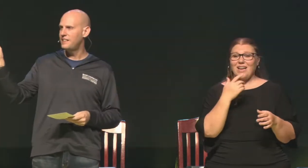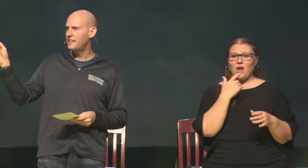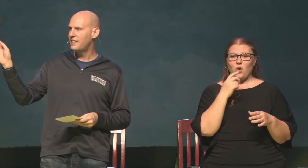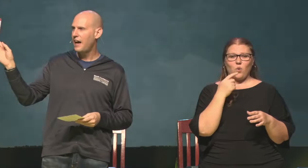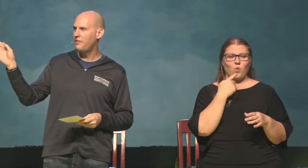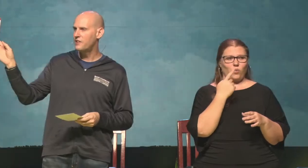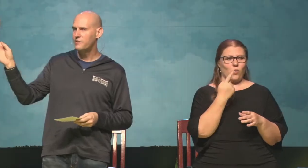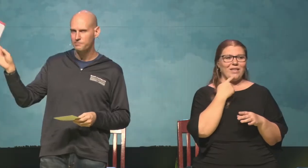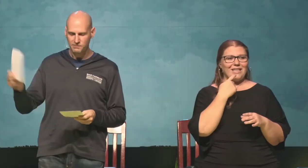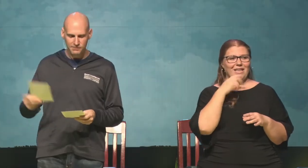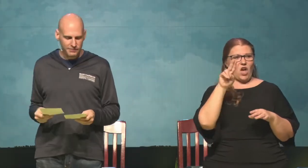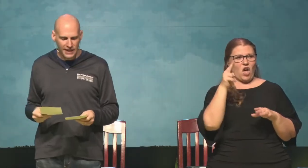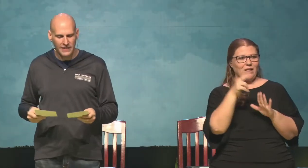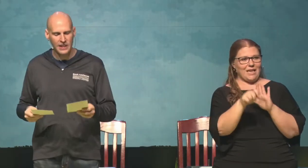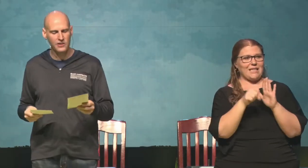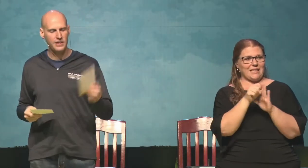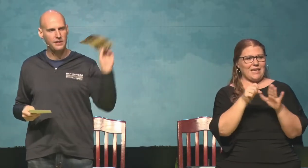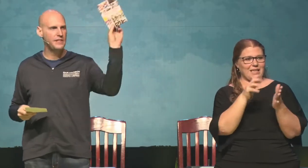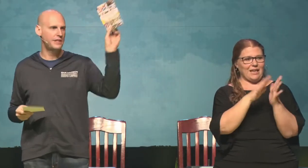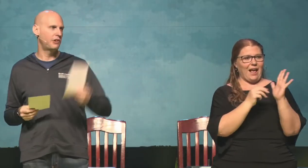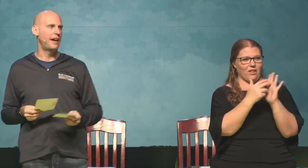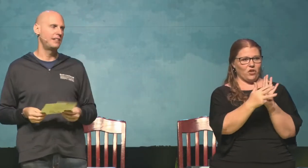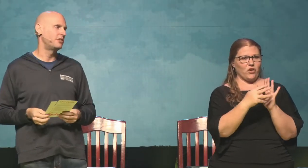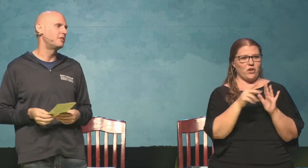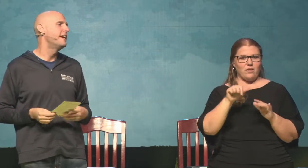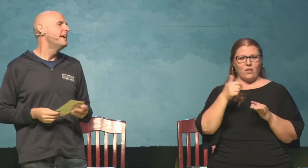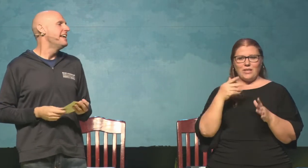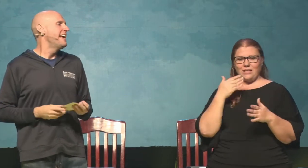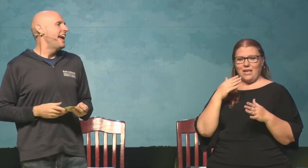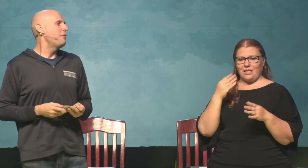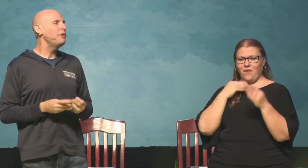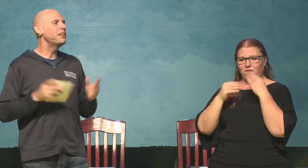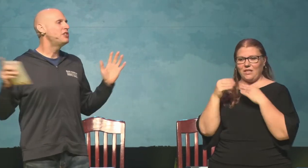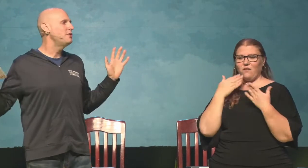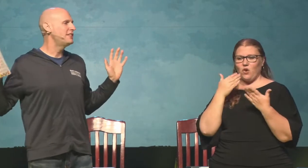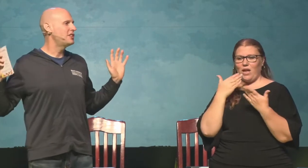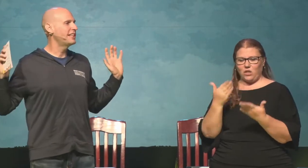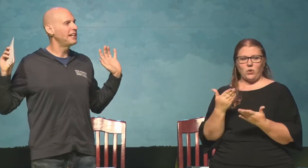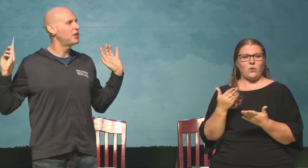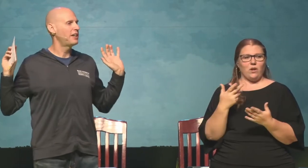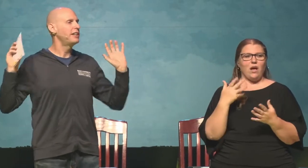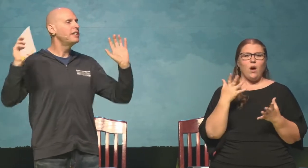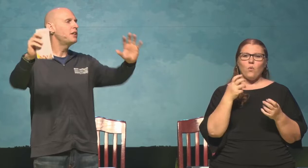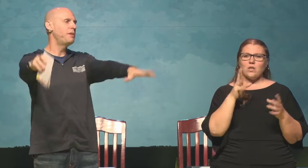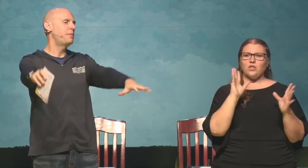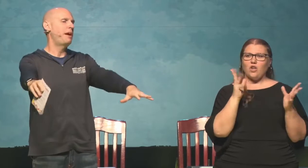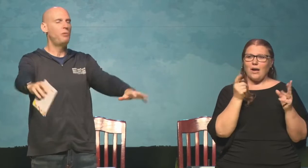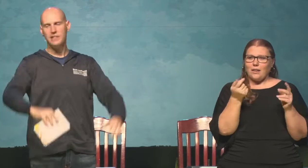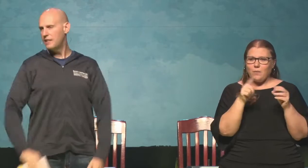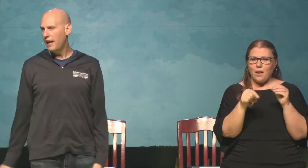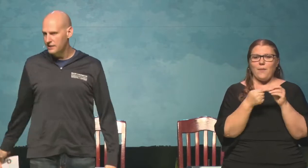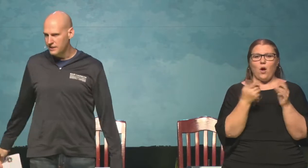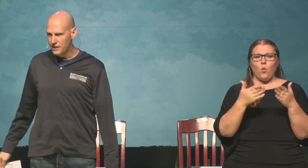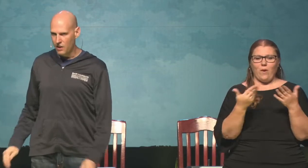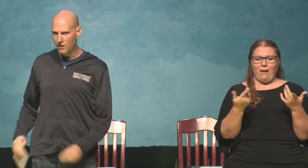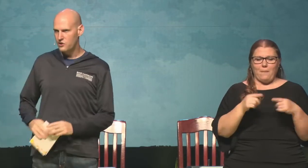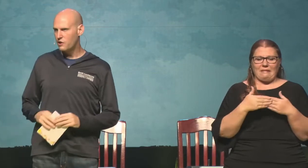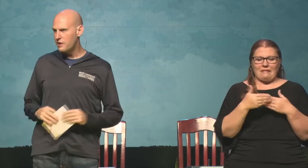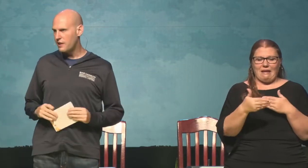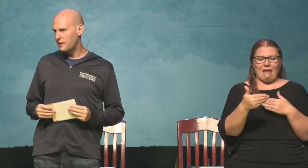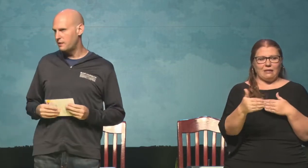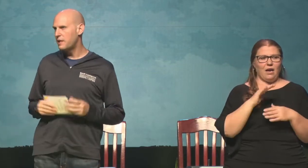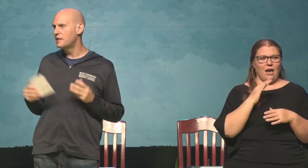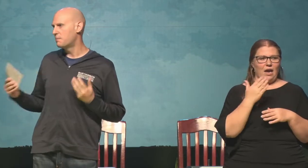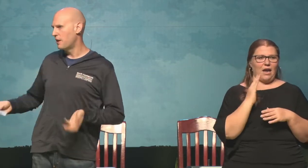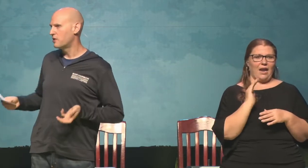holiday season calendar, and then the other says a feast of gratitude. And what I want to do is just kind of talk a little bit about what's next in our